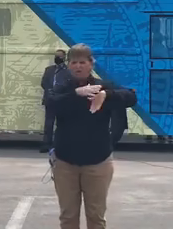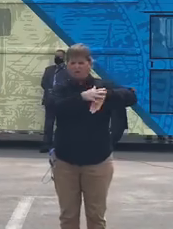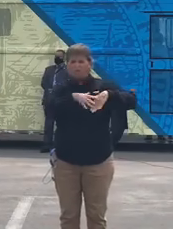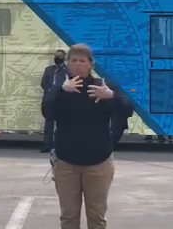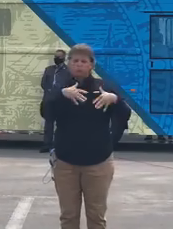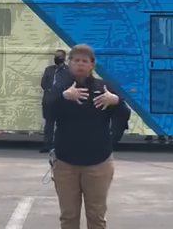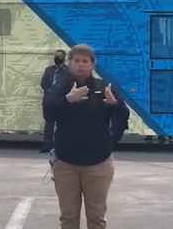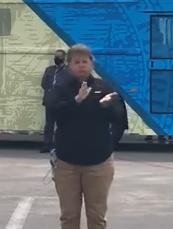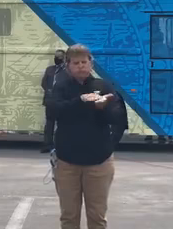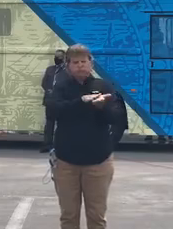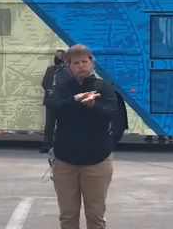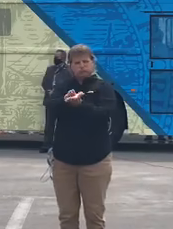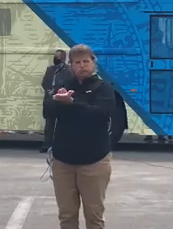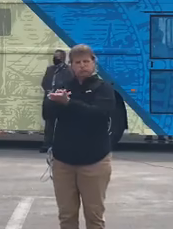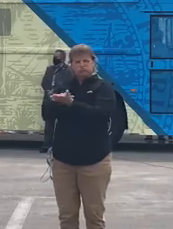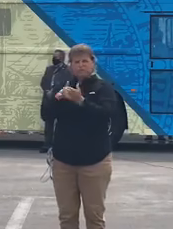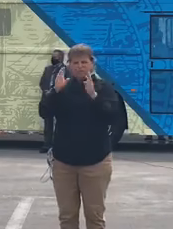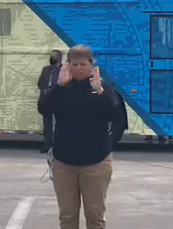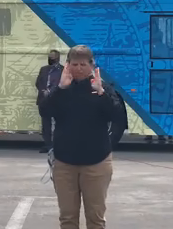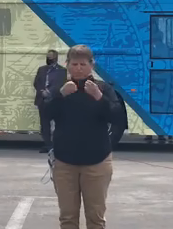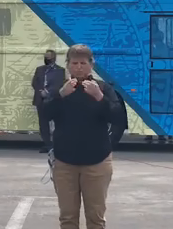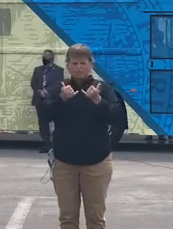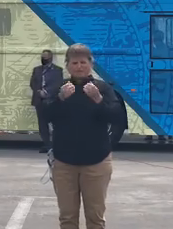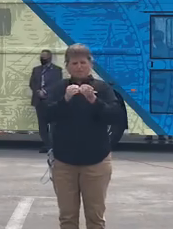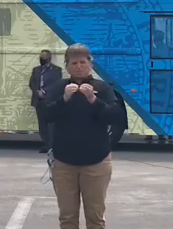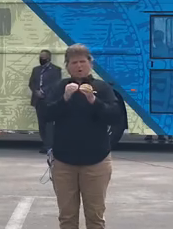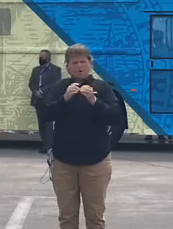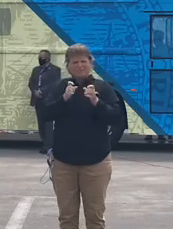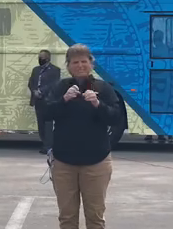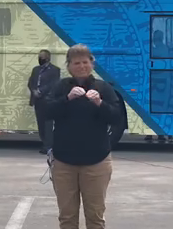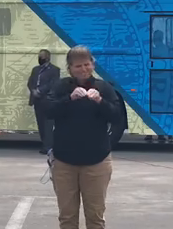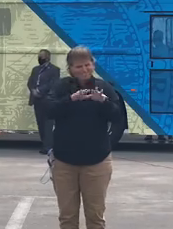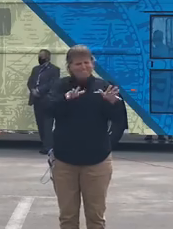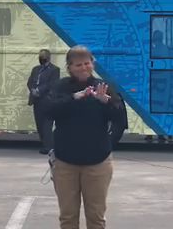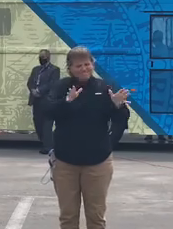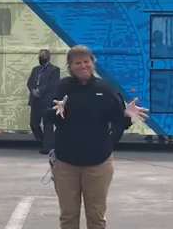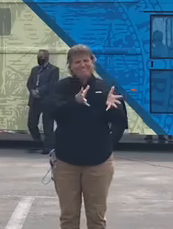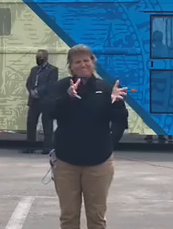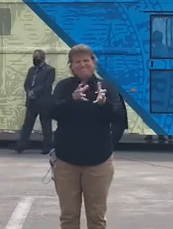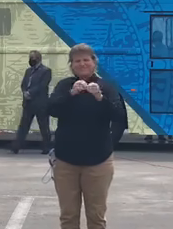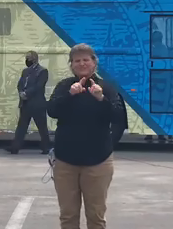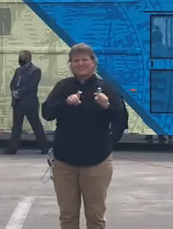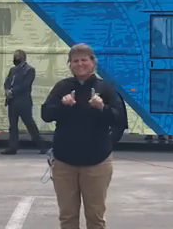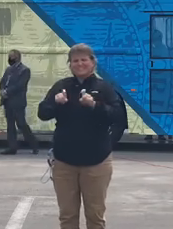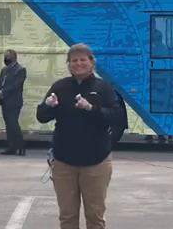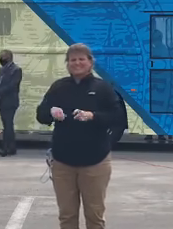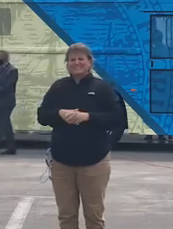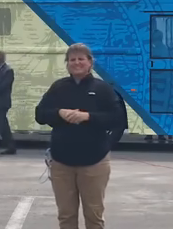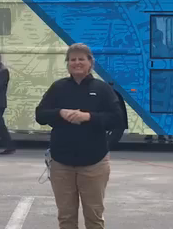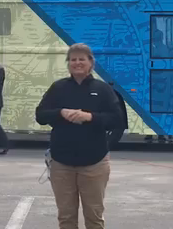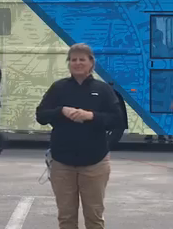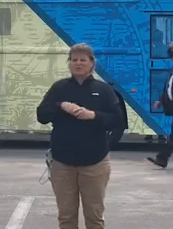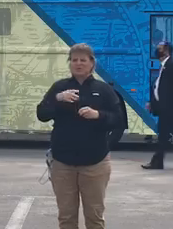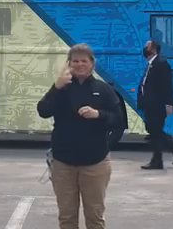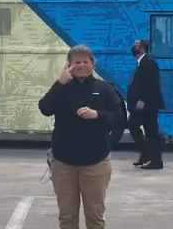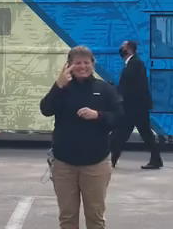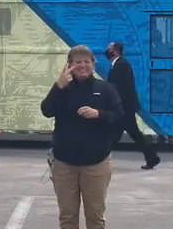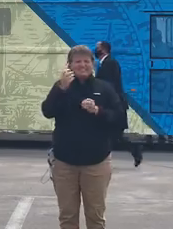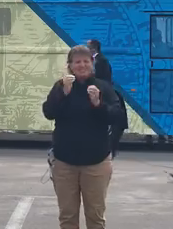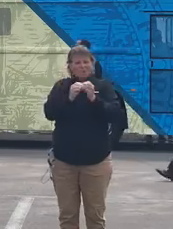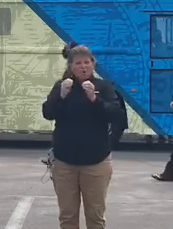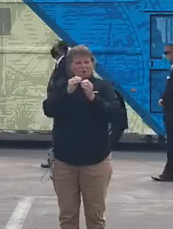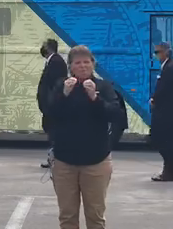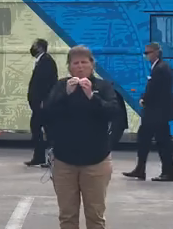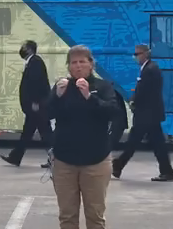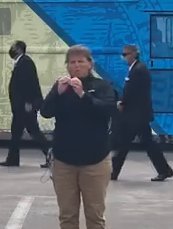on expansion of testing. In fact, what you see here today is a testament to his focus on testing, but